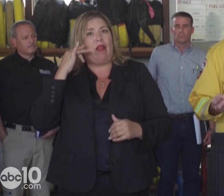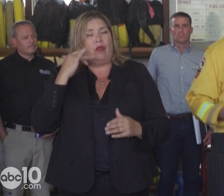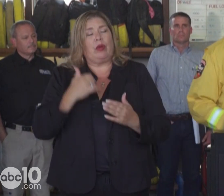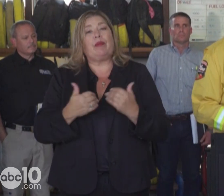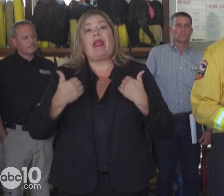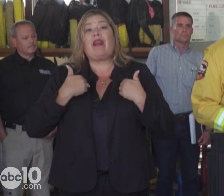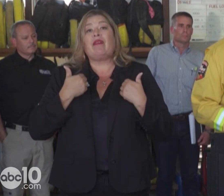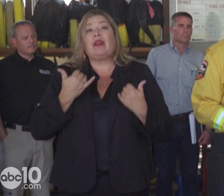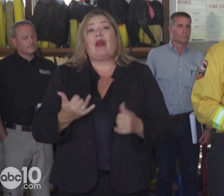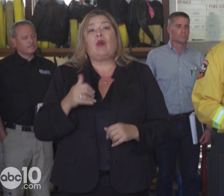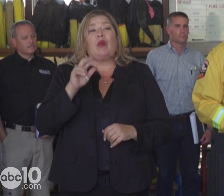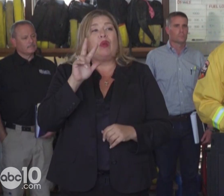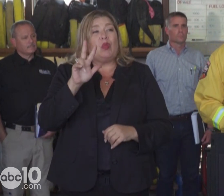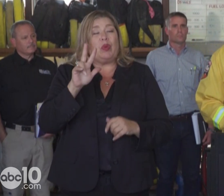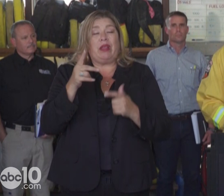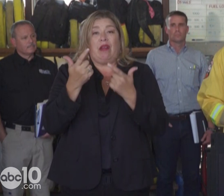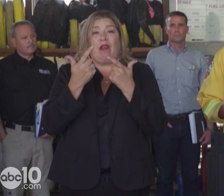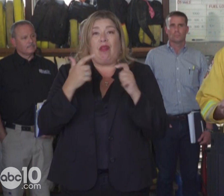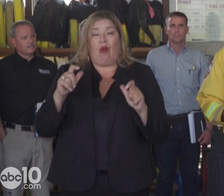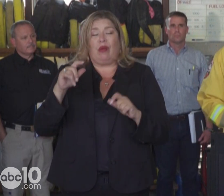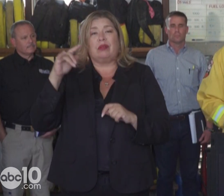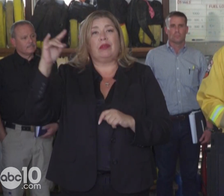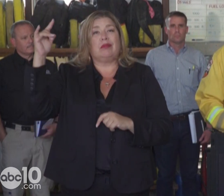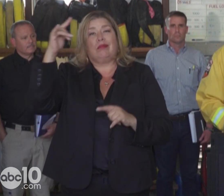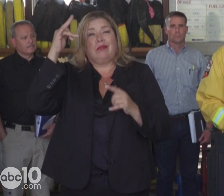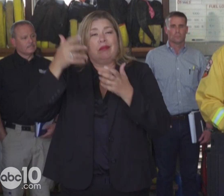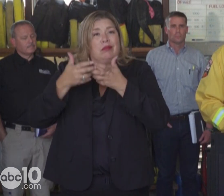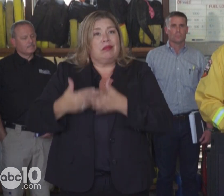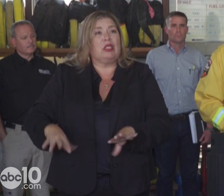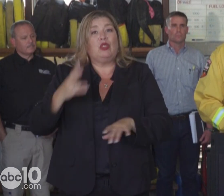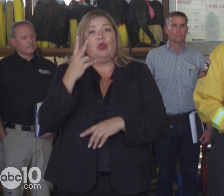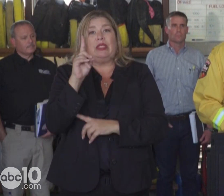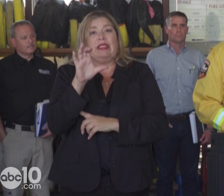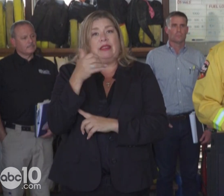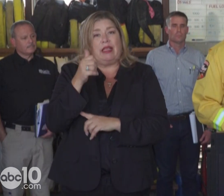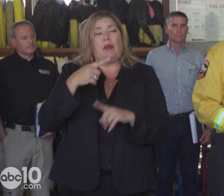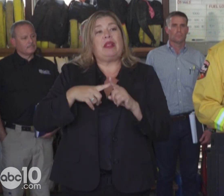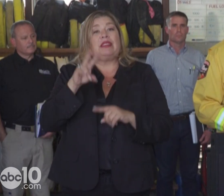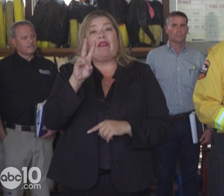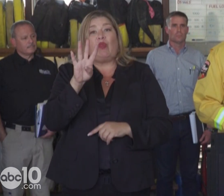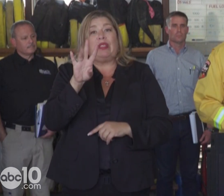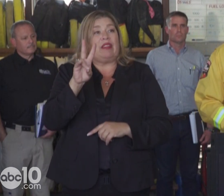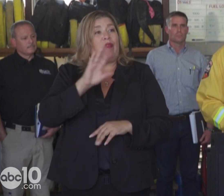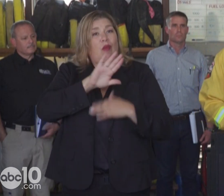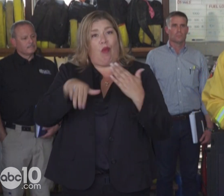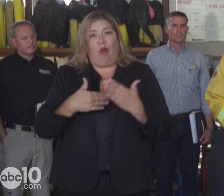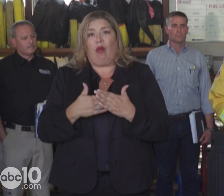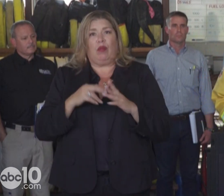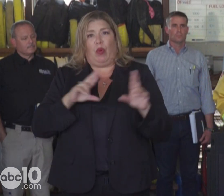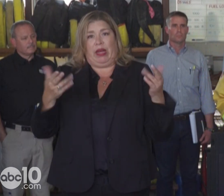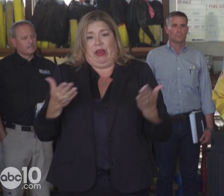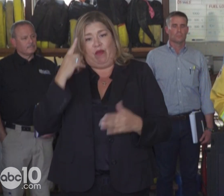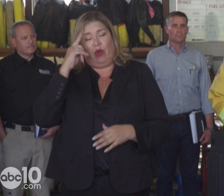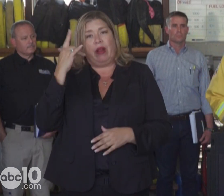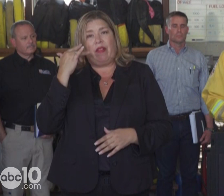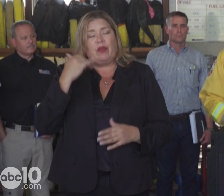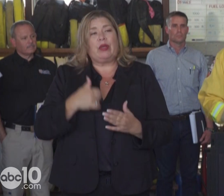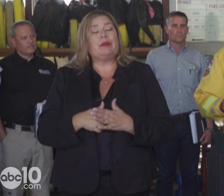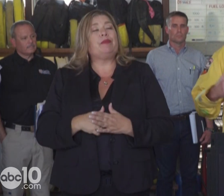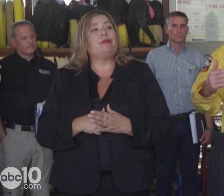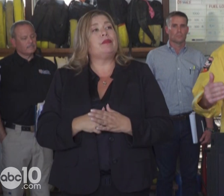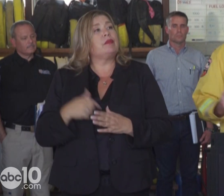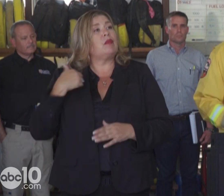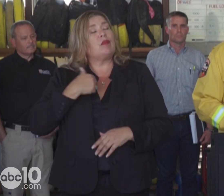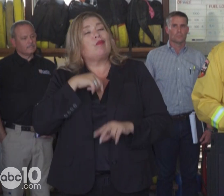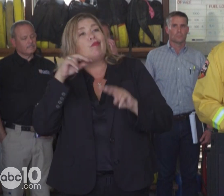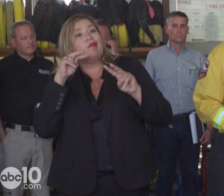now three very large air tankers, two DC-10s and the 747, all available to California. We are looking at